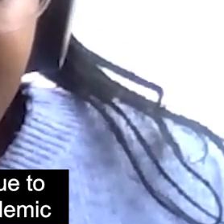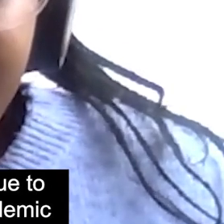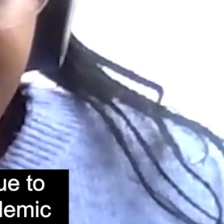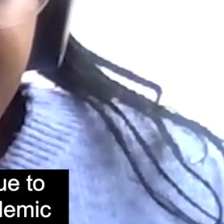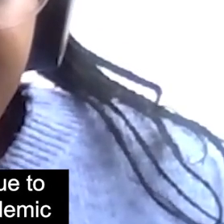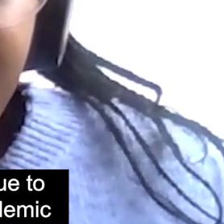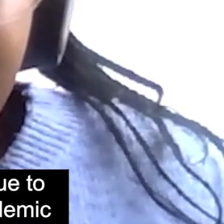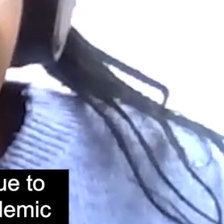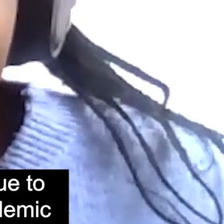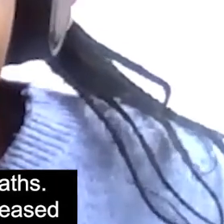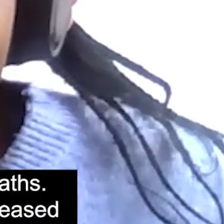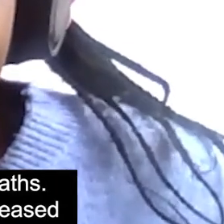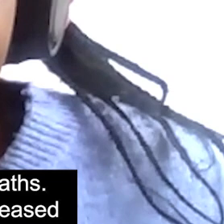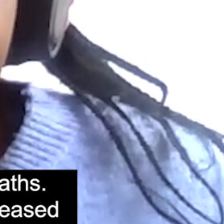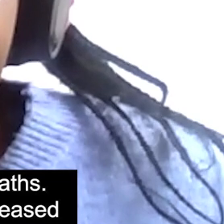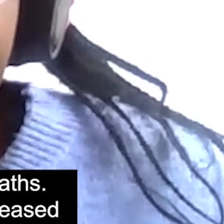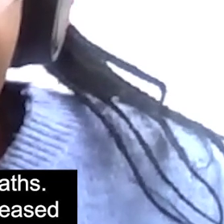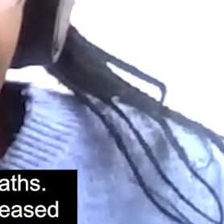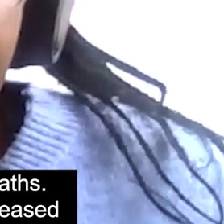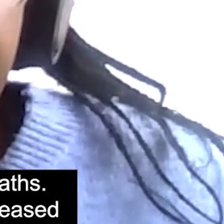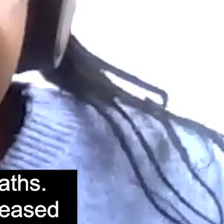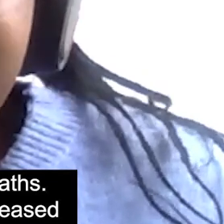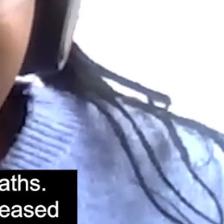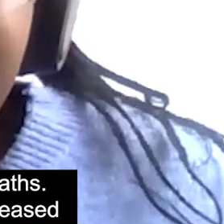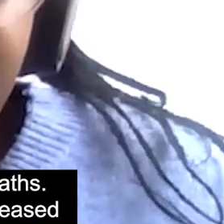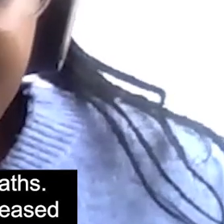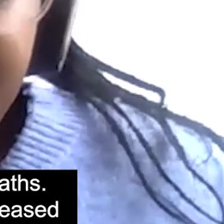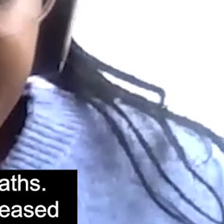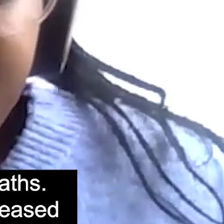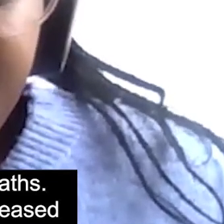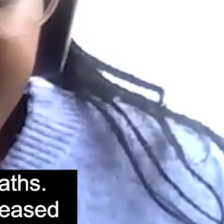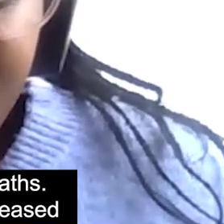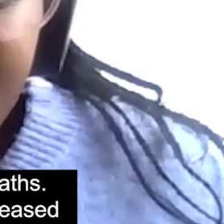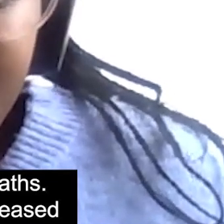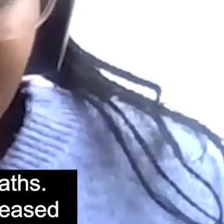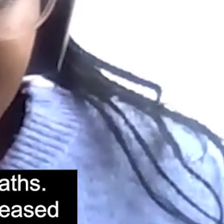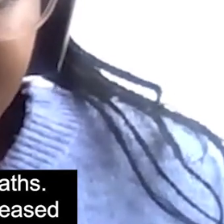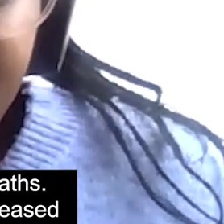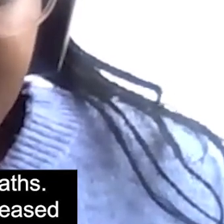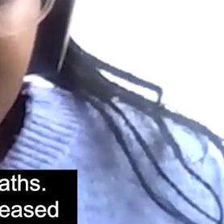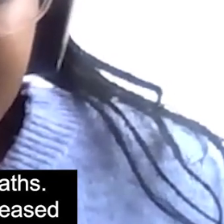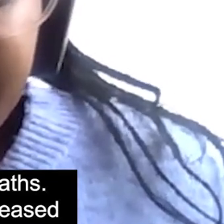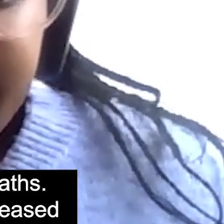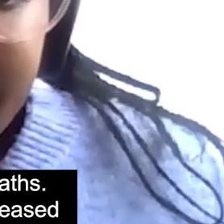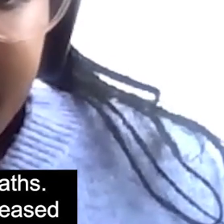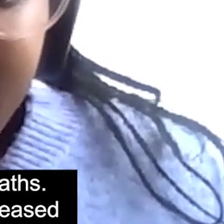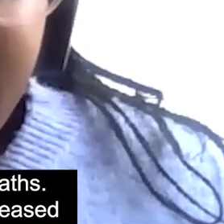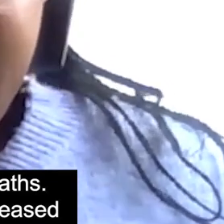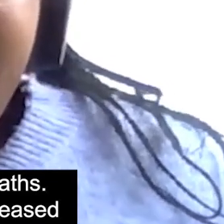wasn't enough academic support in my weaker subjects, such as maths.